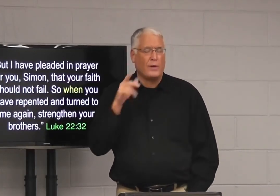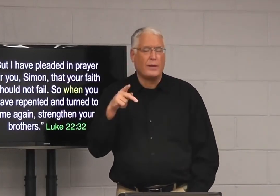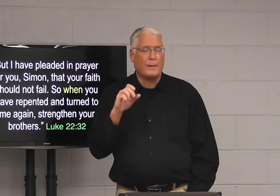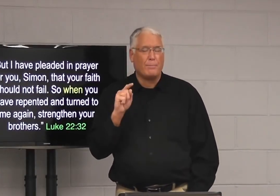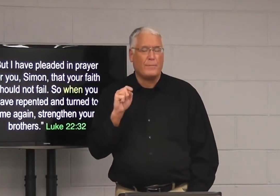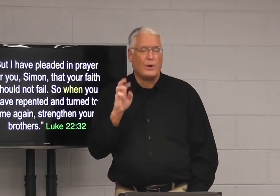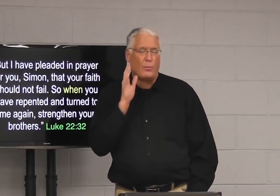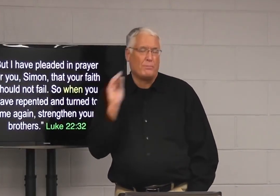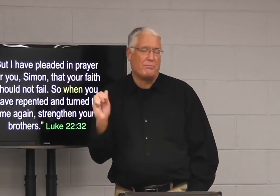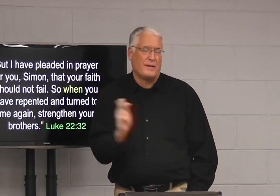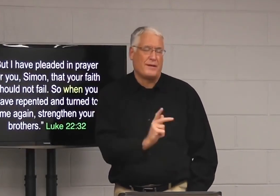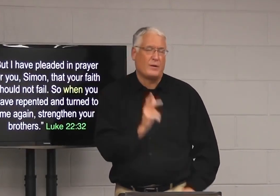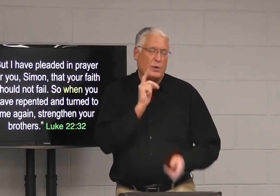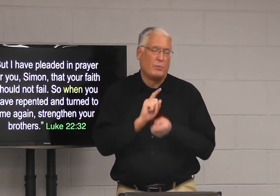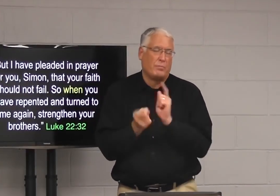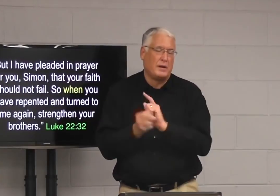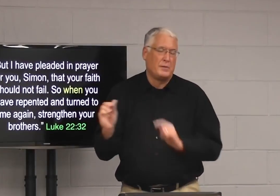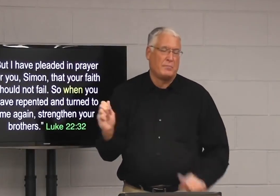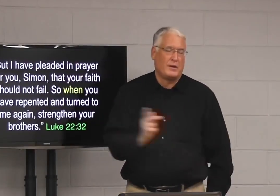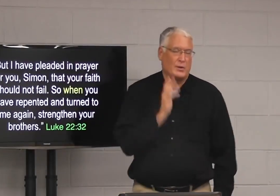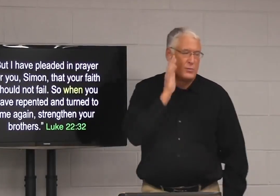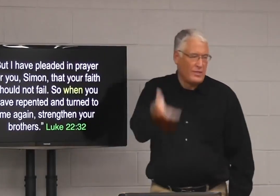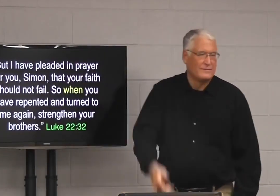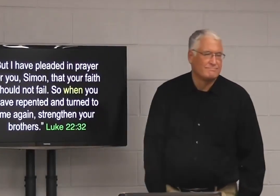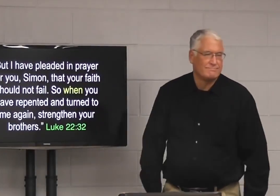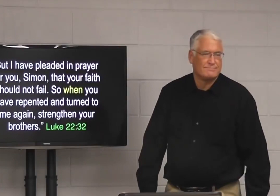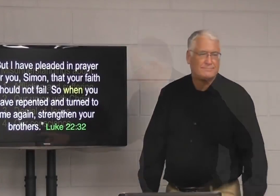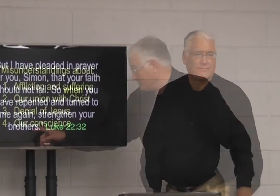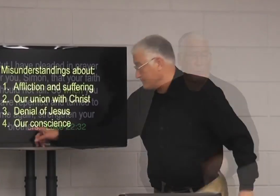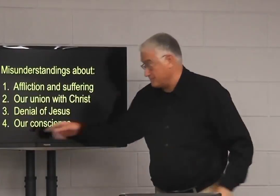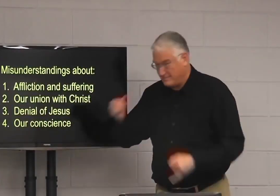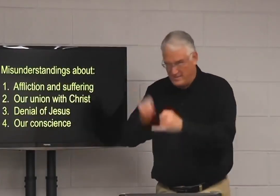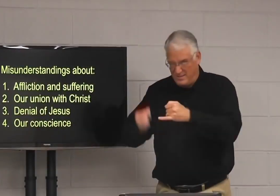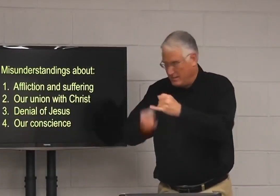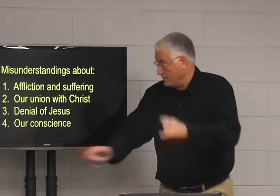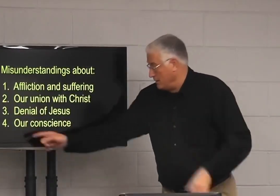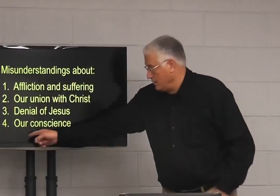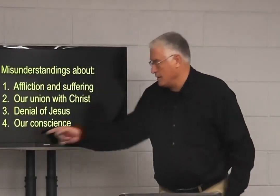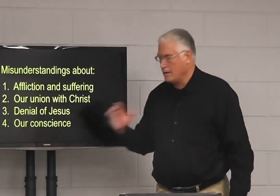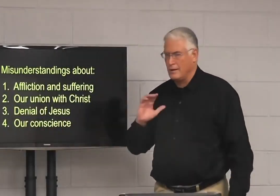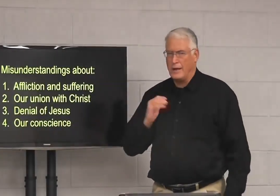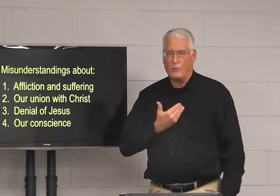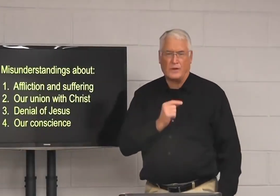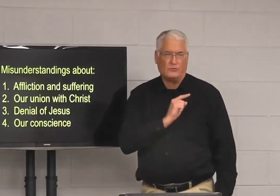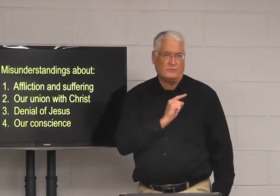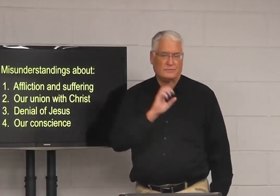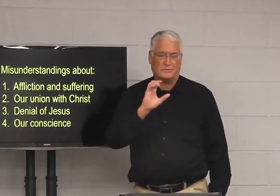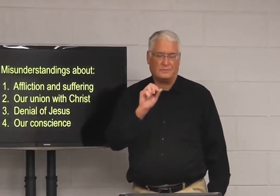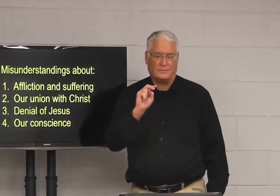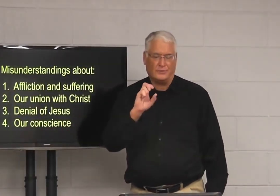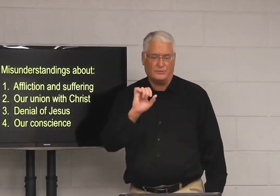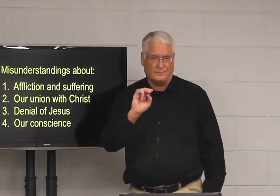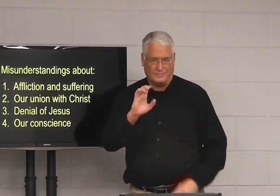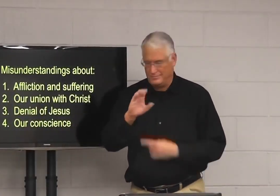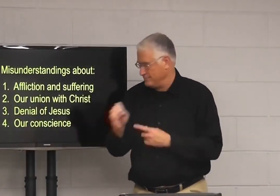And Jesus knew Peter would come back and he would repent. Now four, which is the last, our conscience.